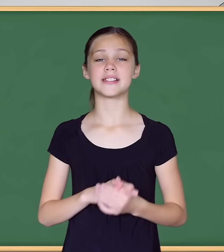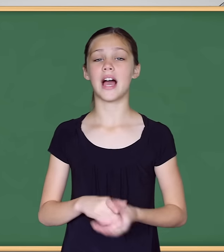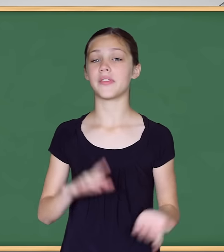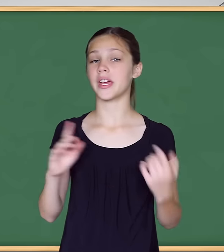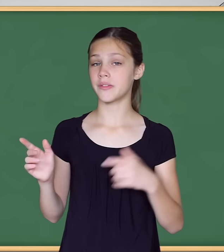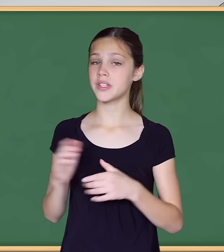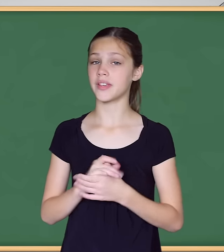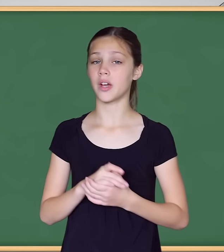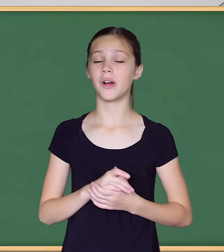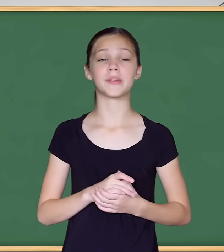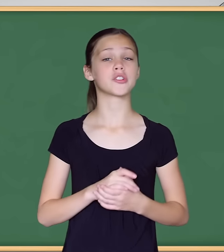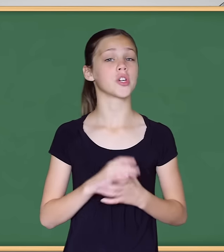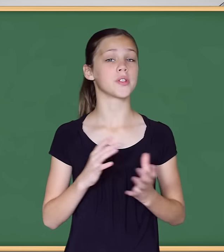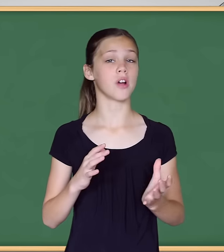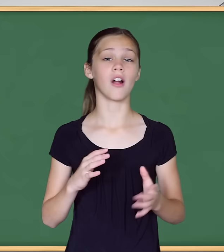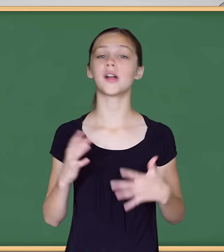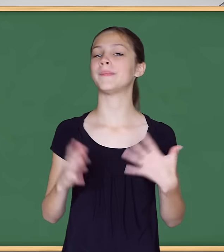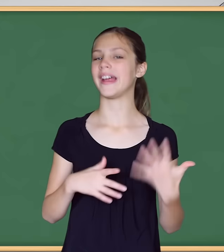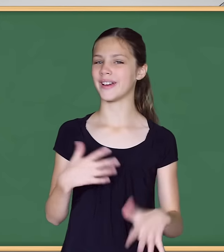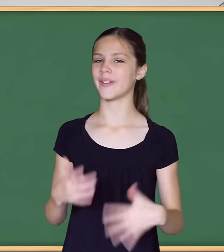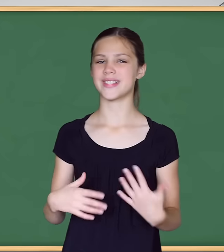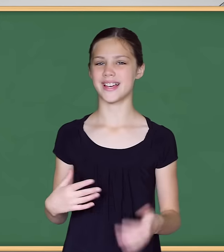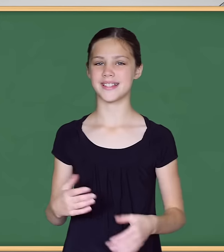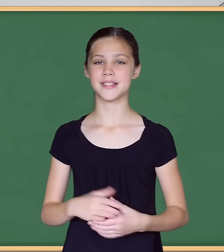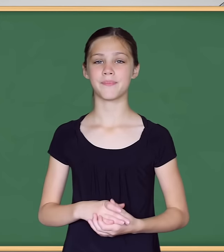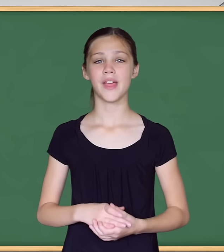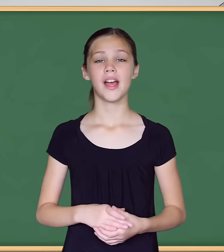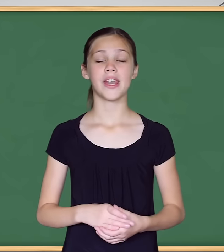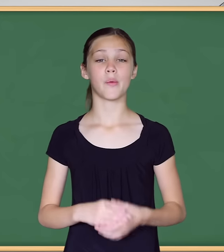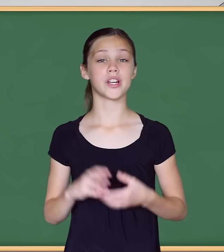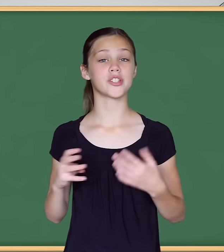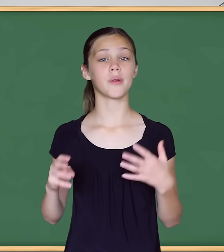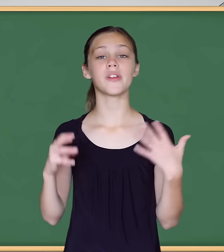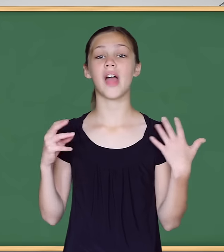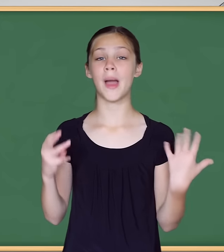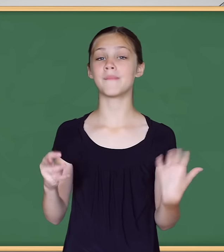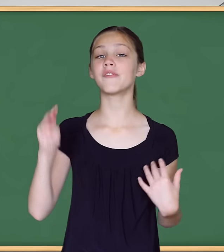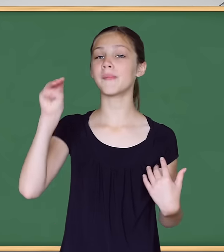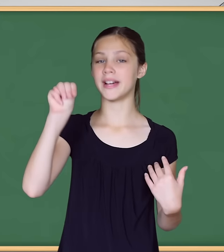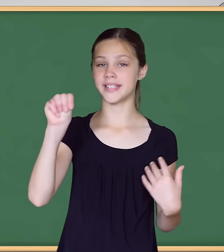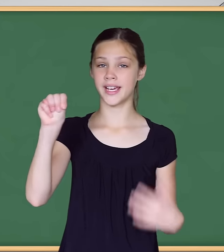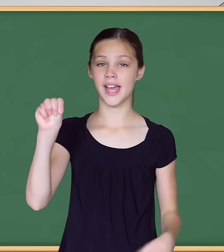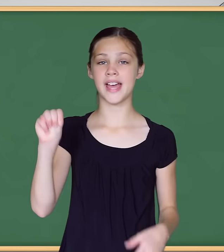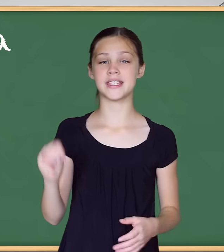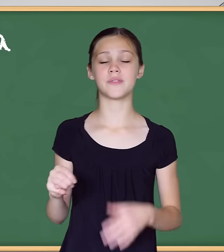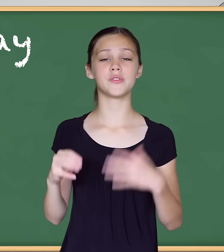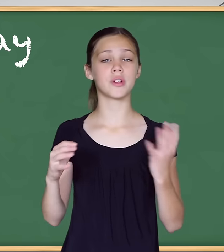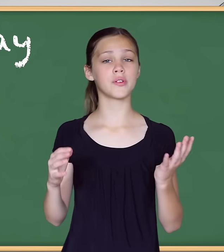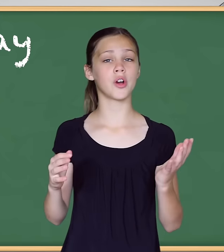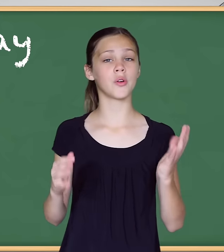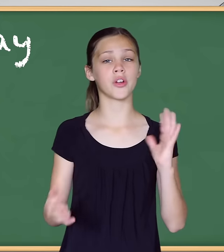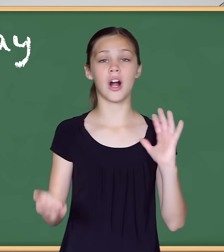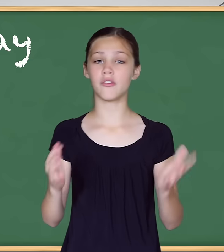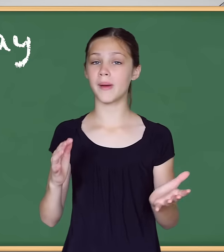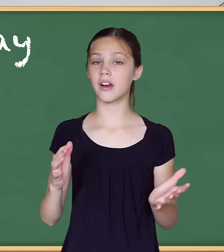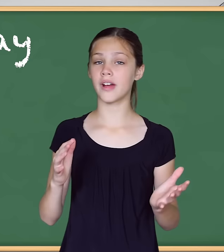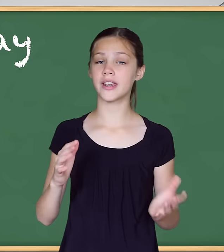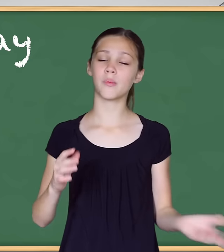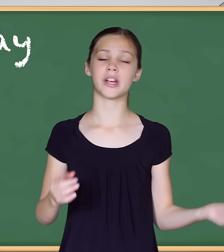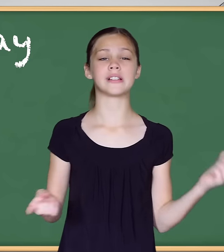at the end of this video I'm going to show you a song combining all the signs. Now we're going to start with M for Monday and if you don't know your alphabet already we're going to